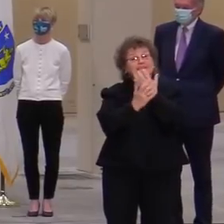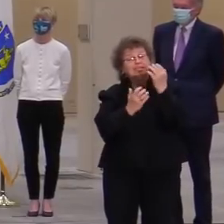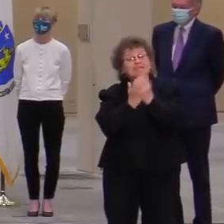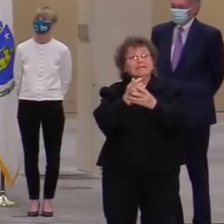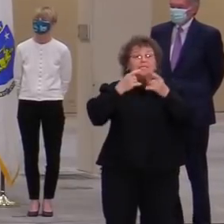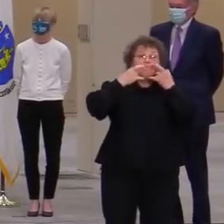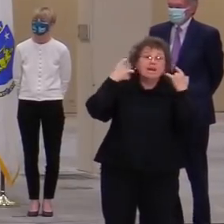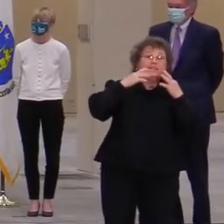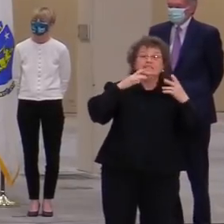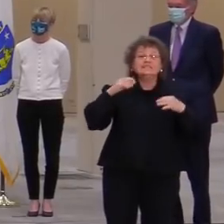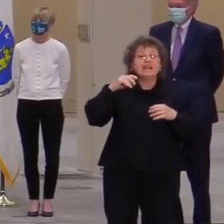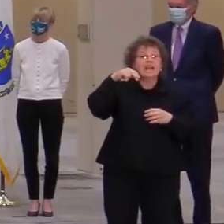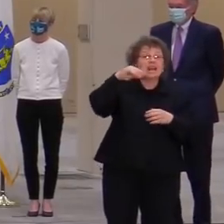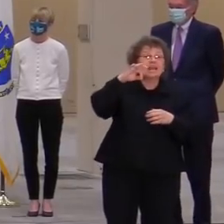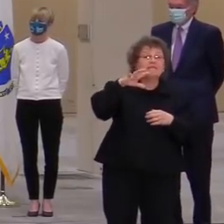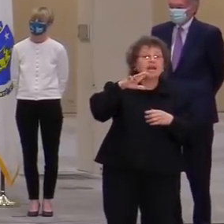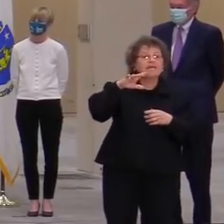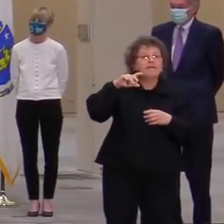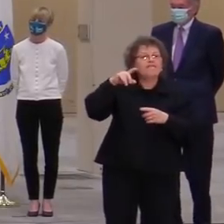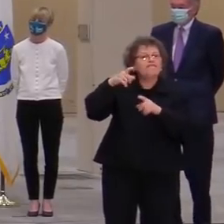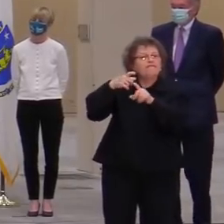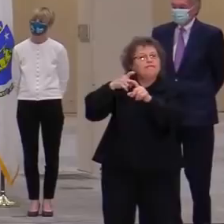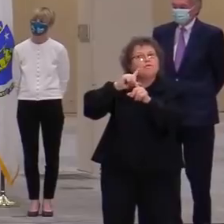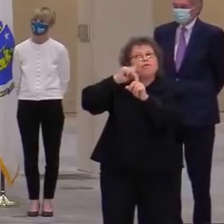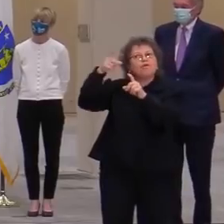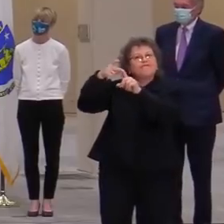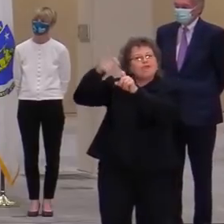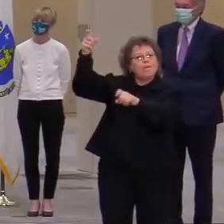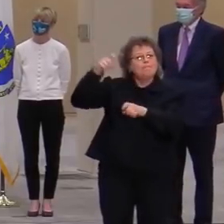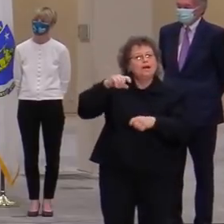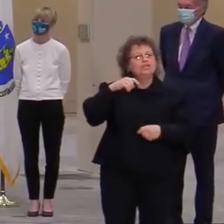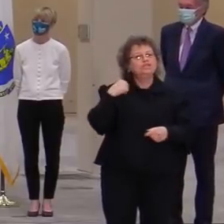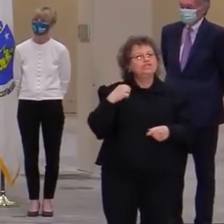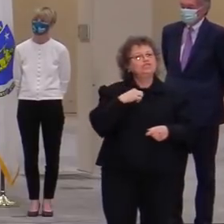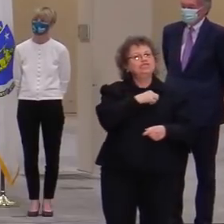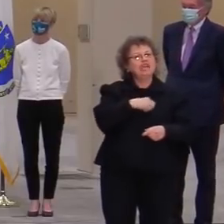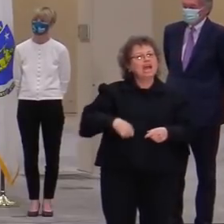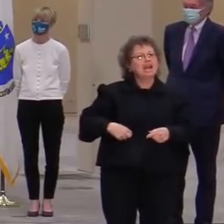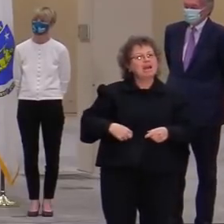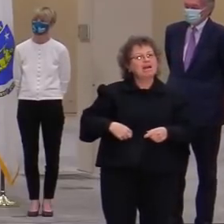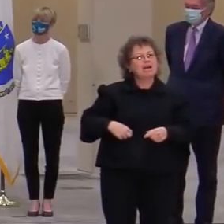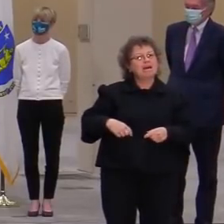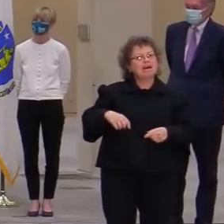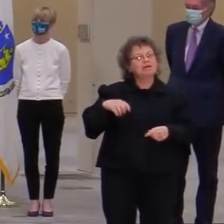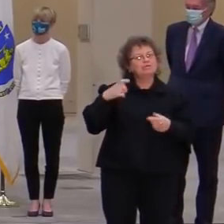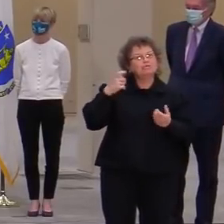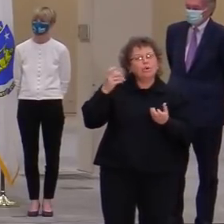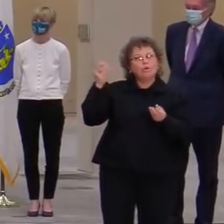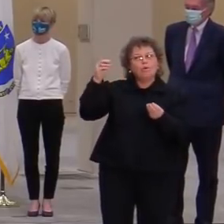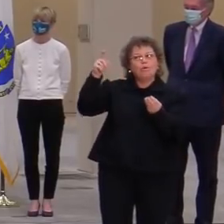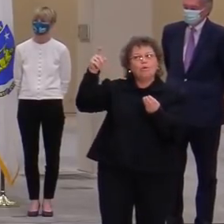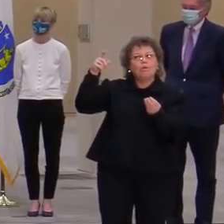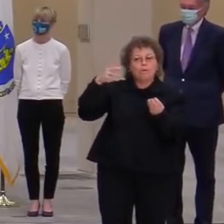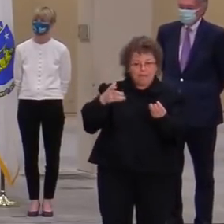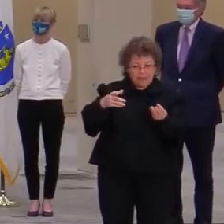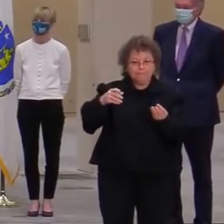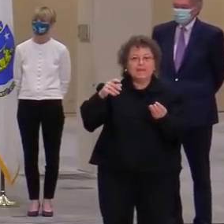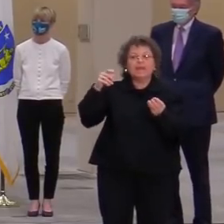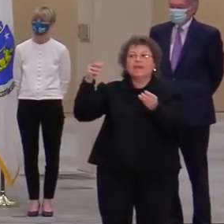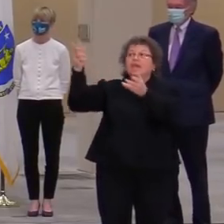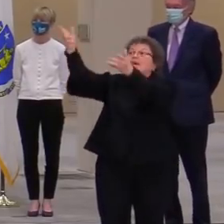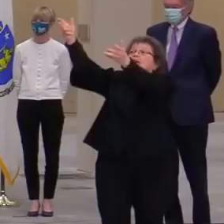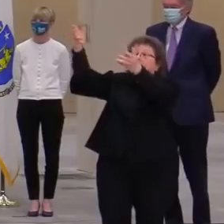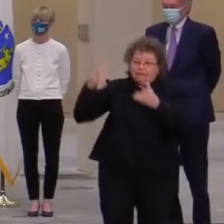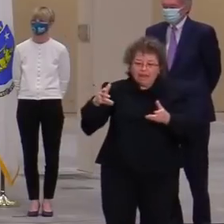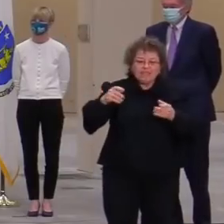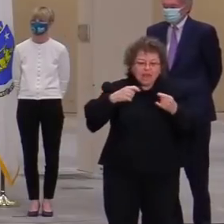even though some companies may be assembling the product, the mask, they may be putting the elastics